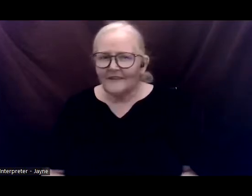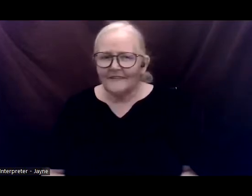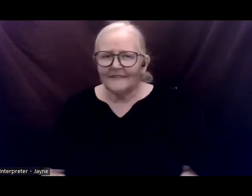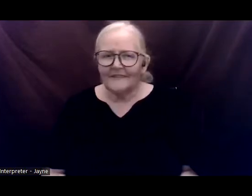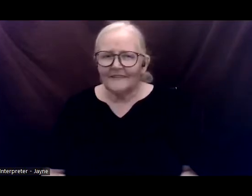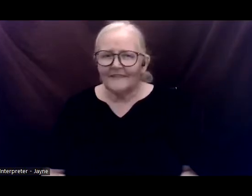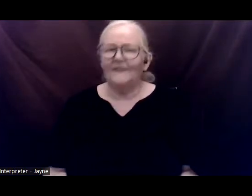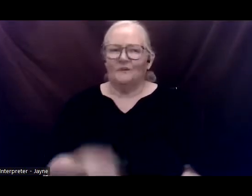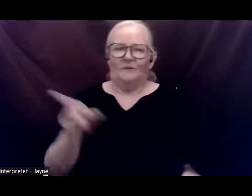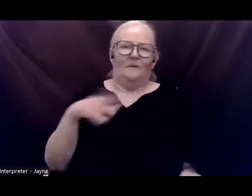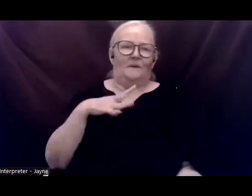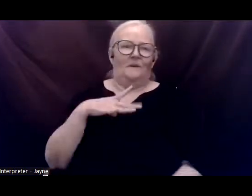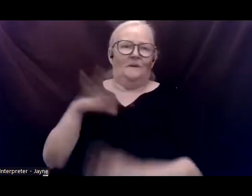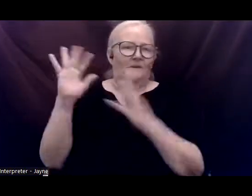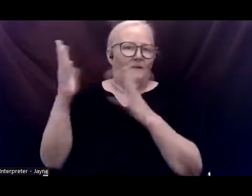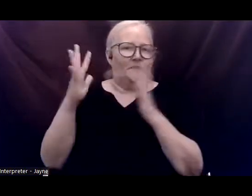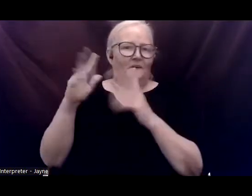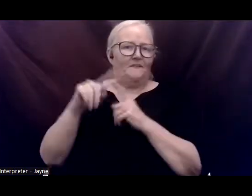Yes, indeed. Tina.